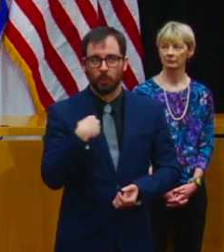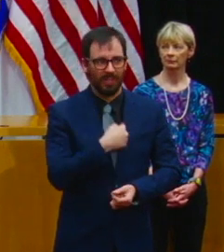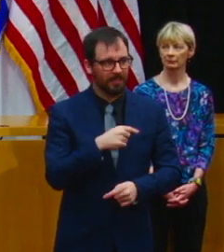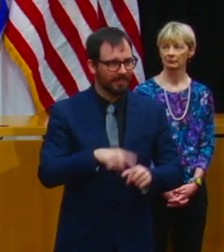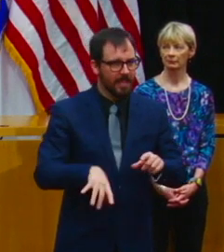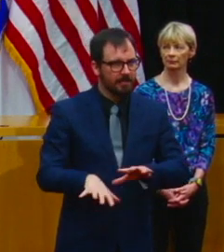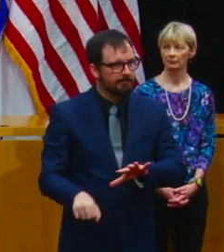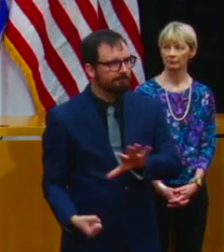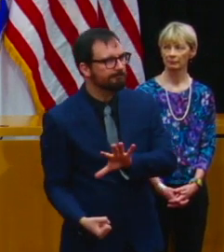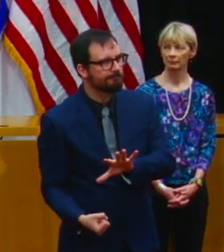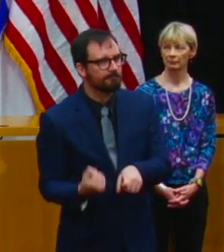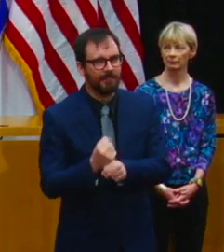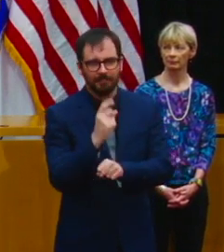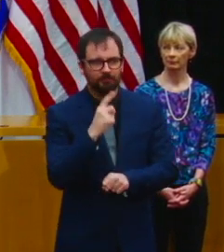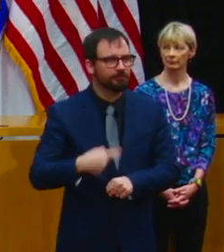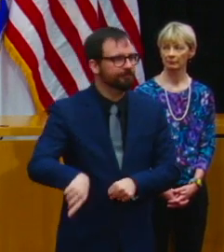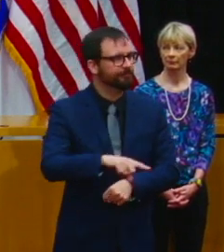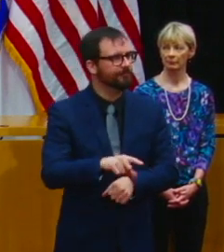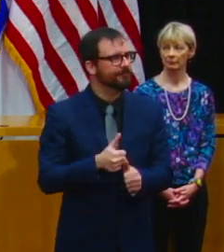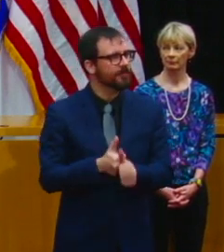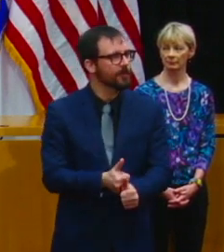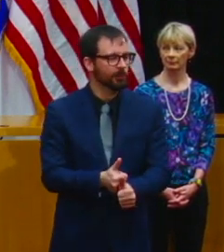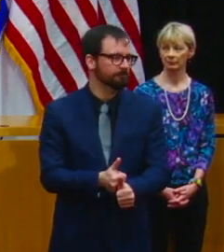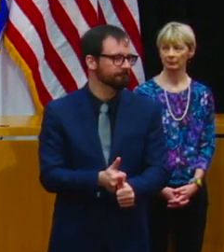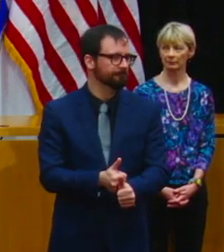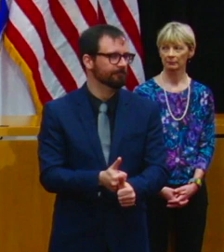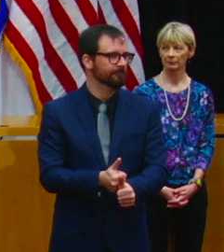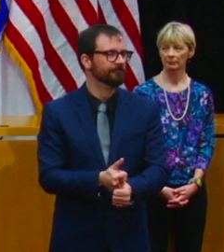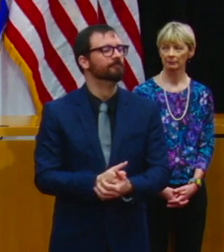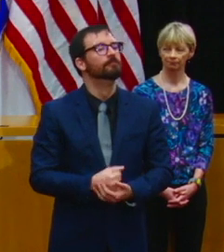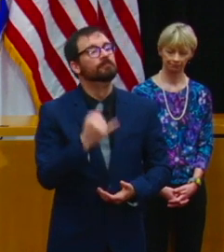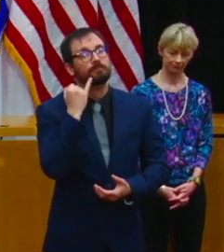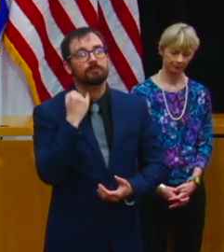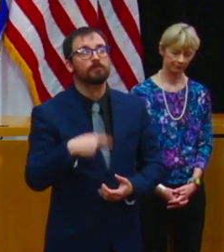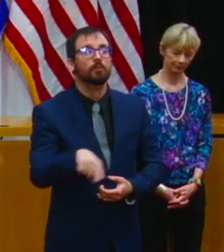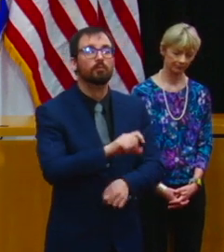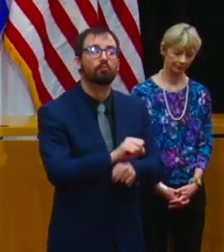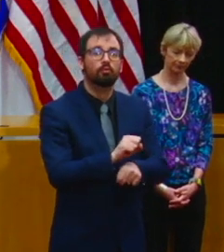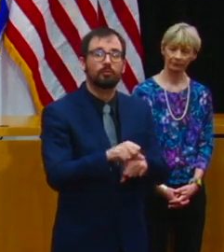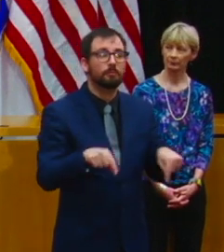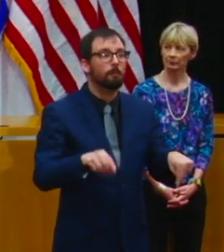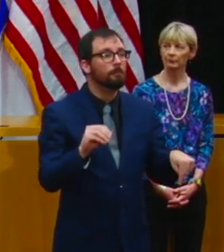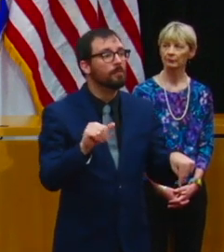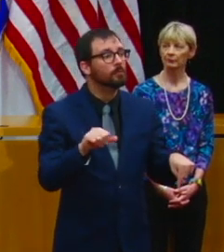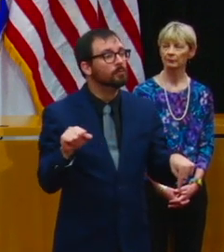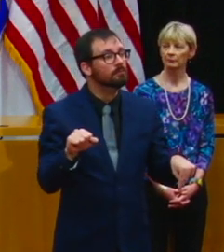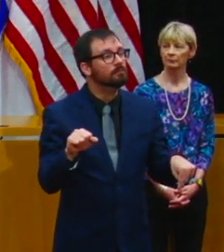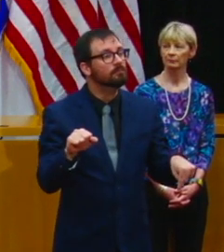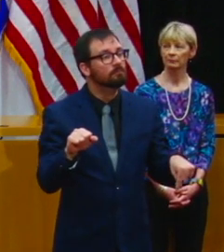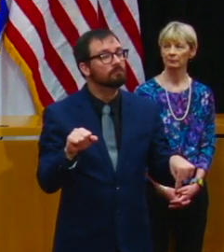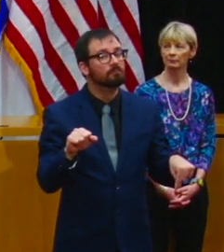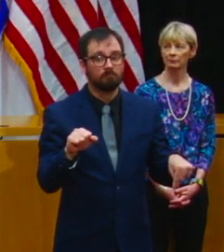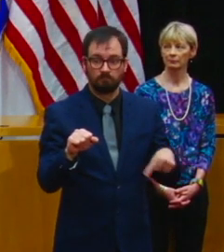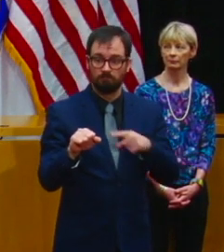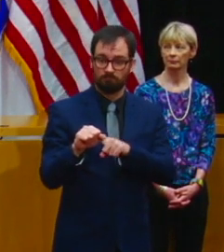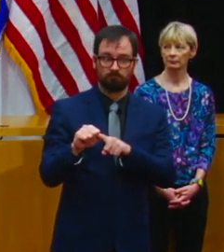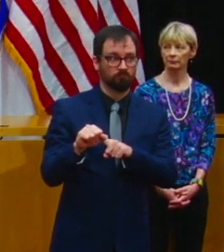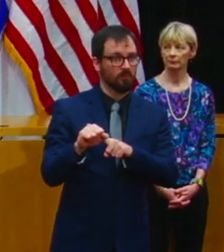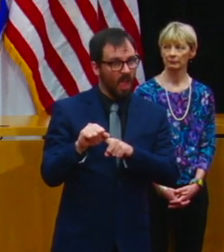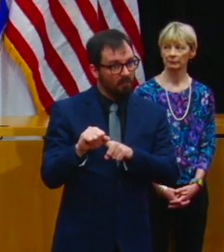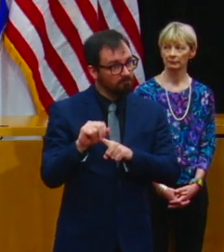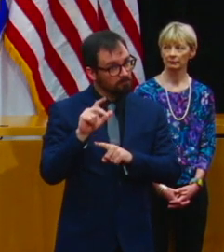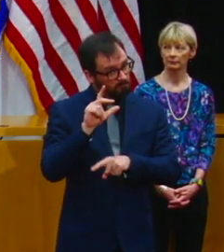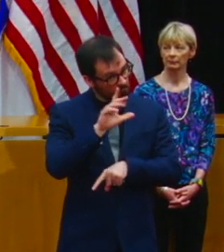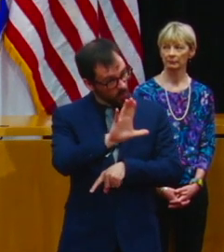Massachusetts, that means you're doing something that's essential, and you're getting a ton of guidance and advice that's coming from us and probably from the people you work with and